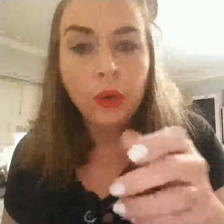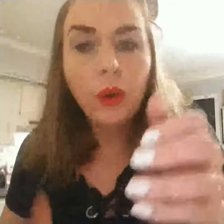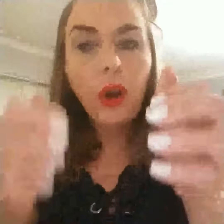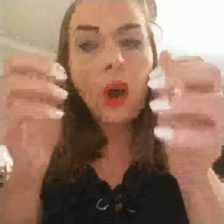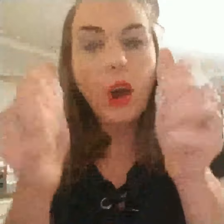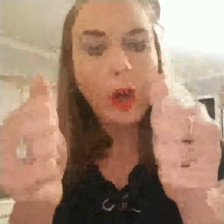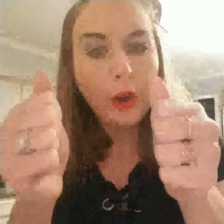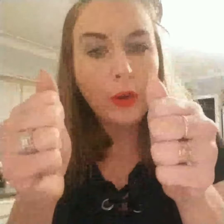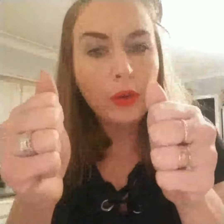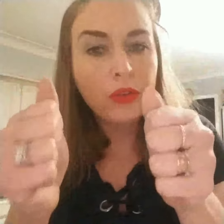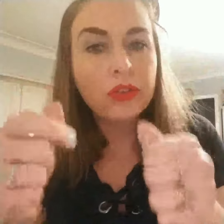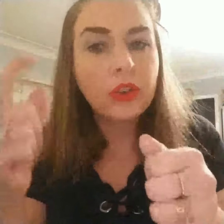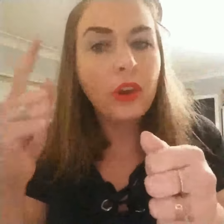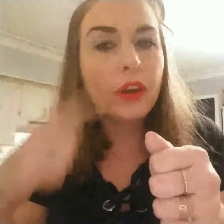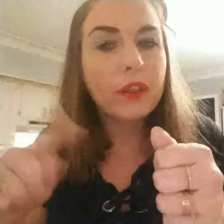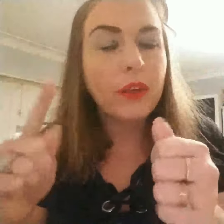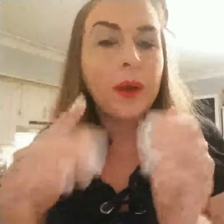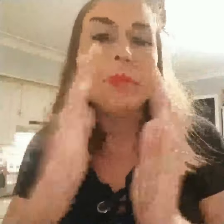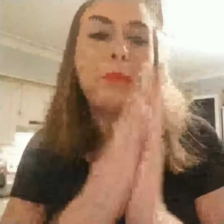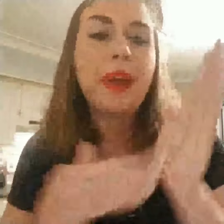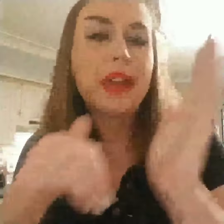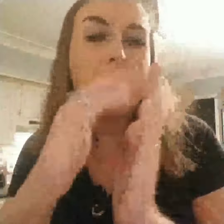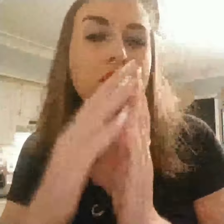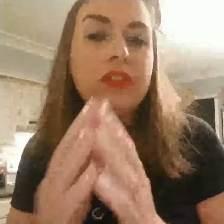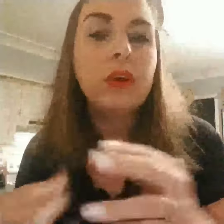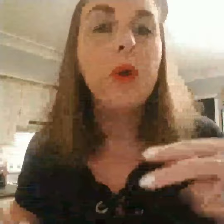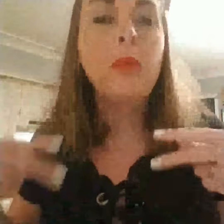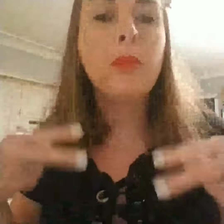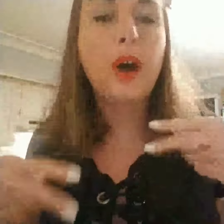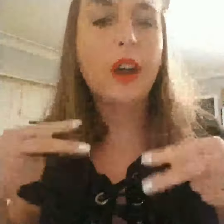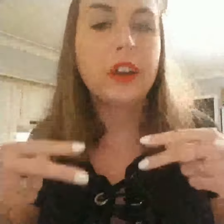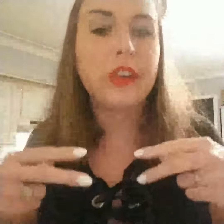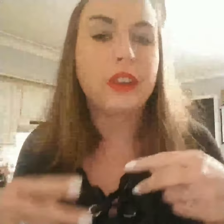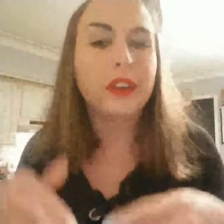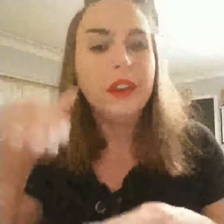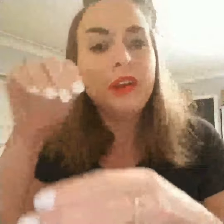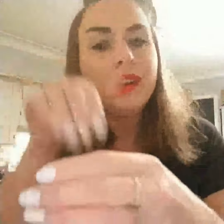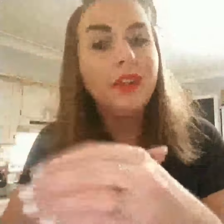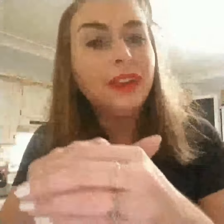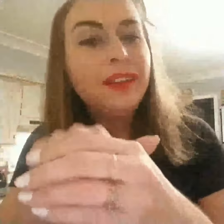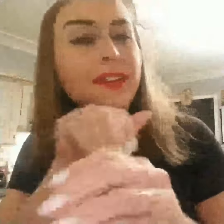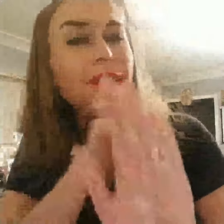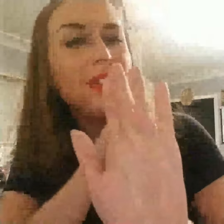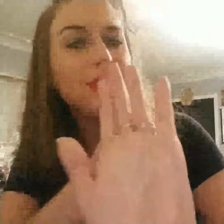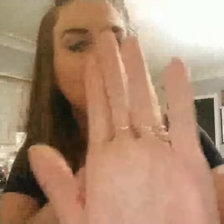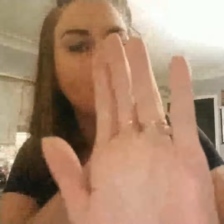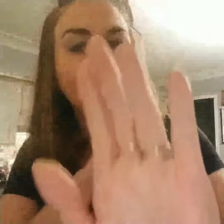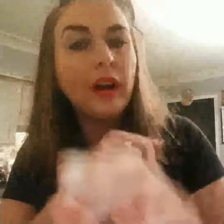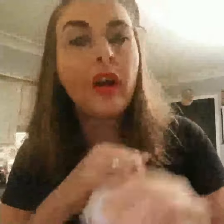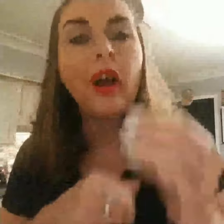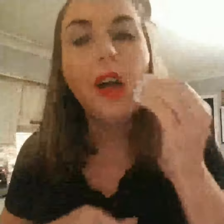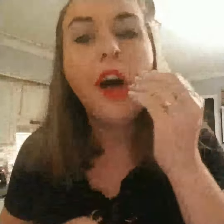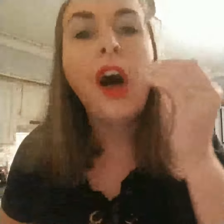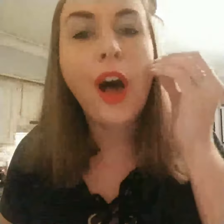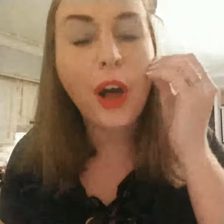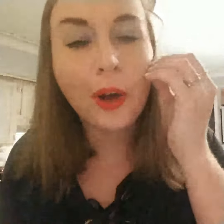host the paint party in your home